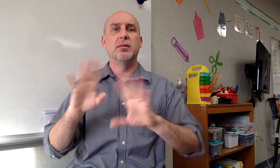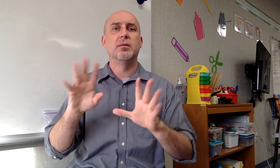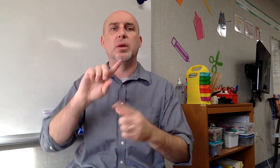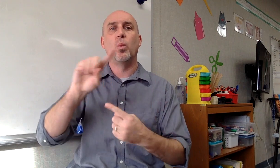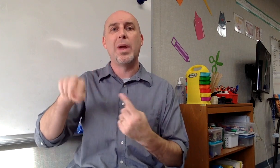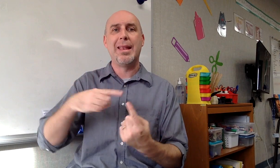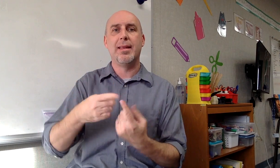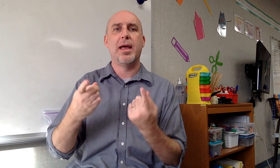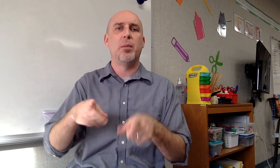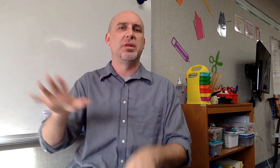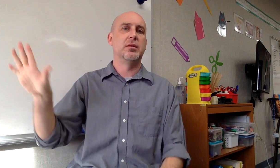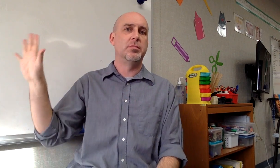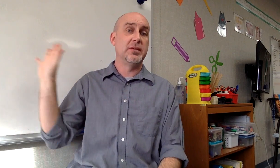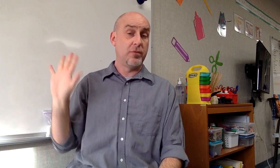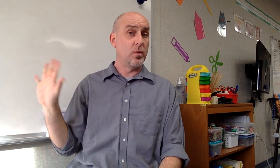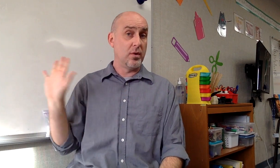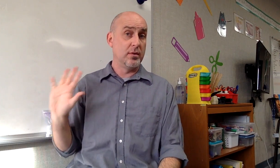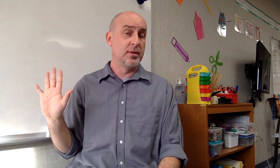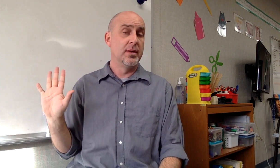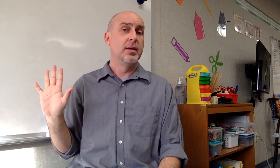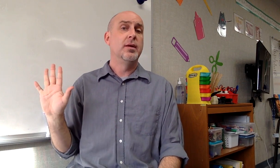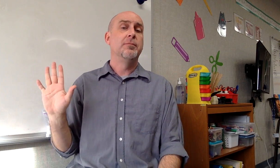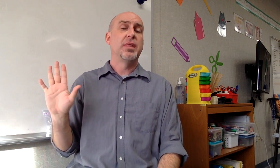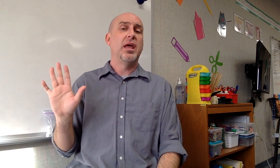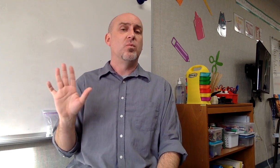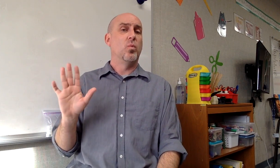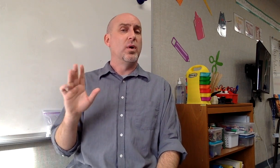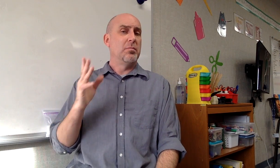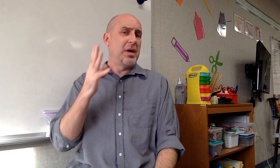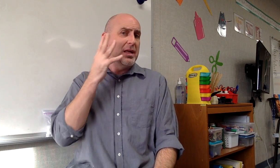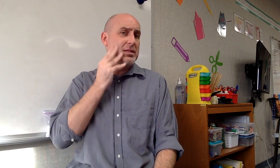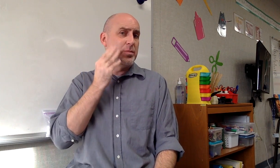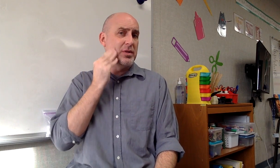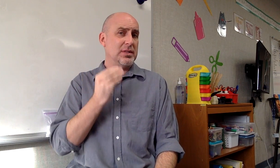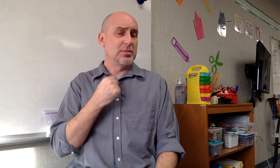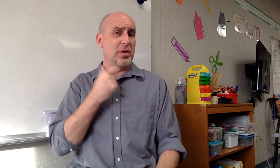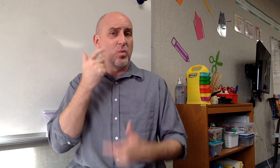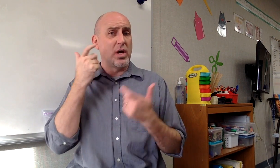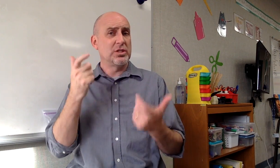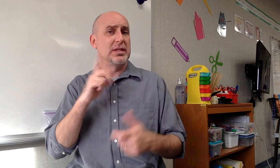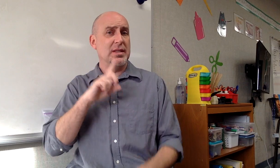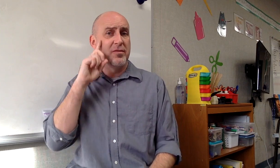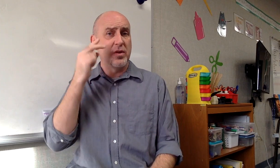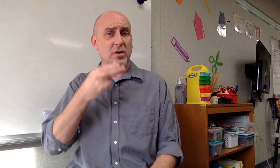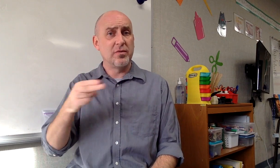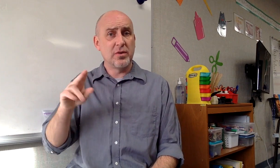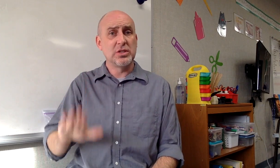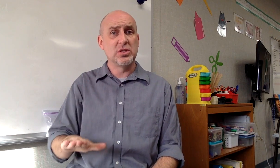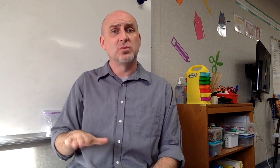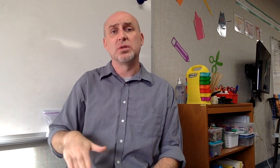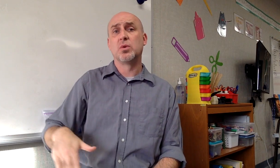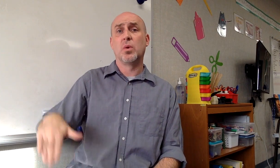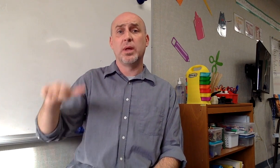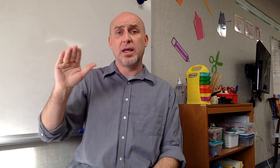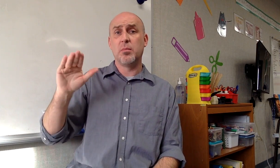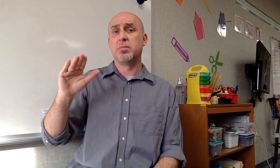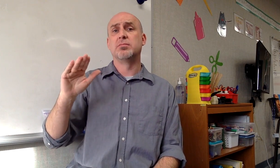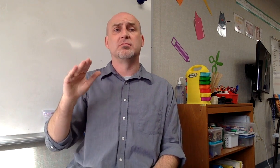clearly when it happened before. And what my experience has been watching deaf and hard of hearing children growing up